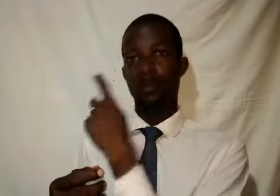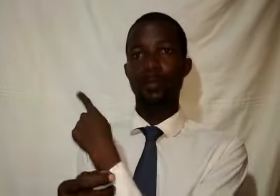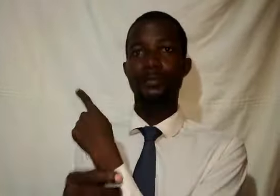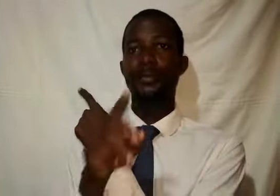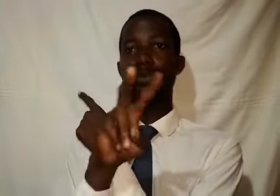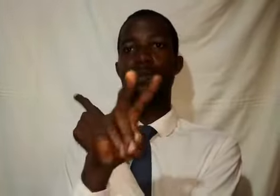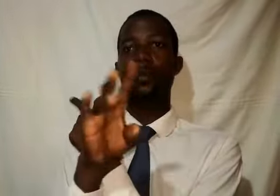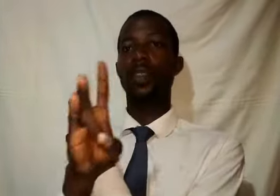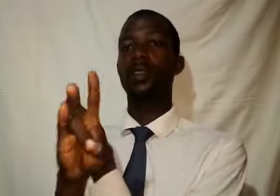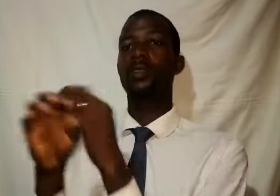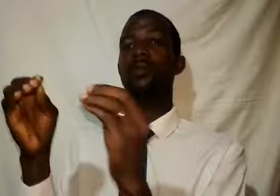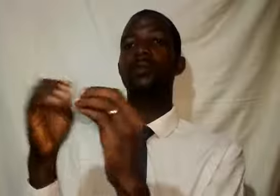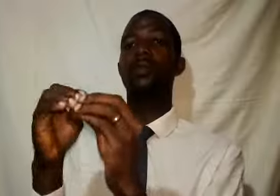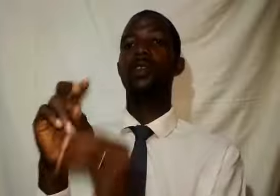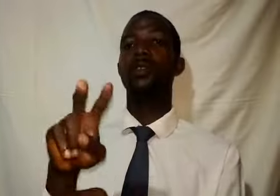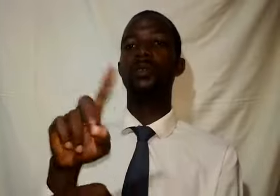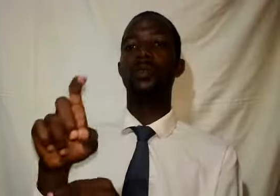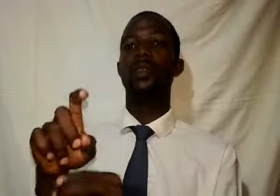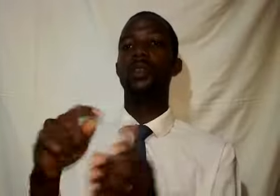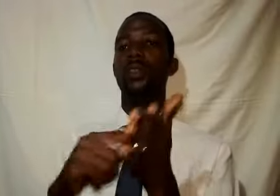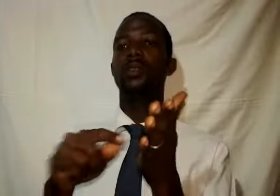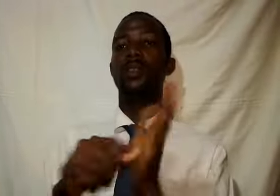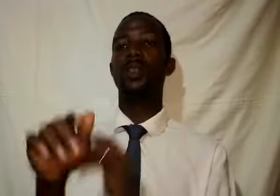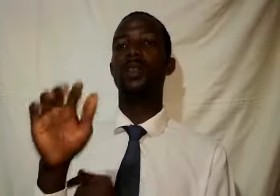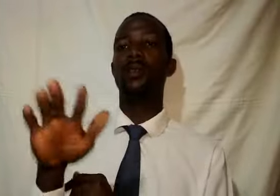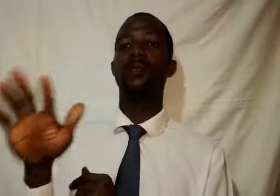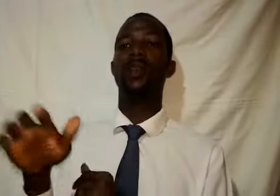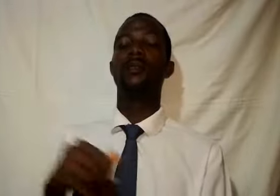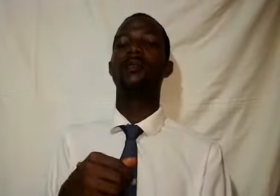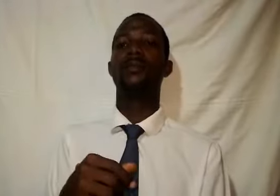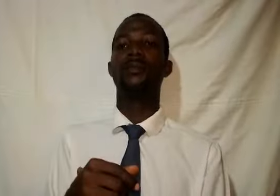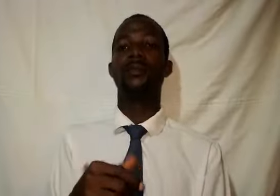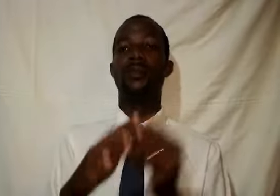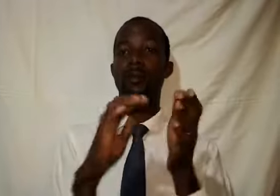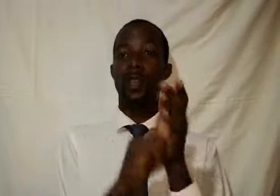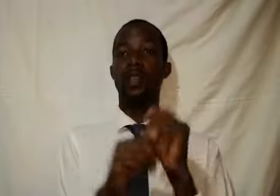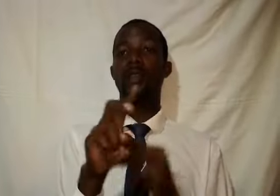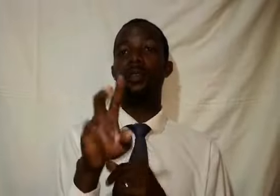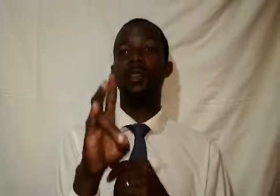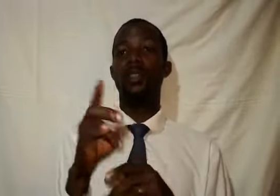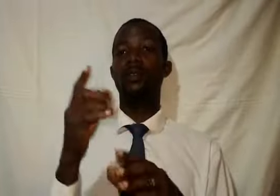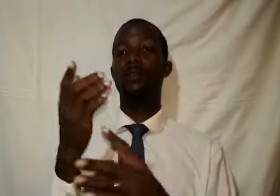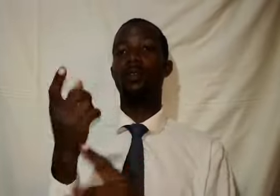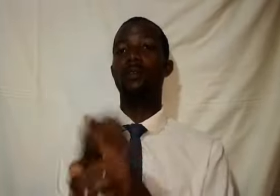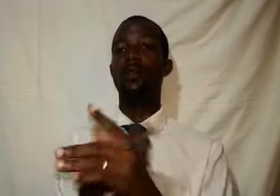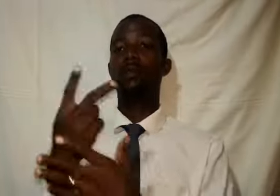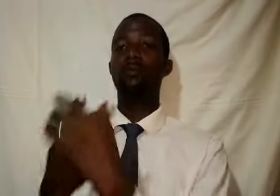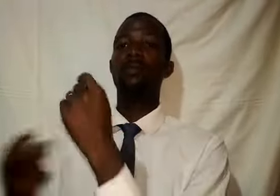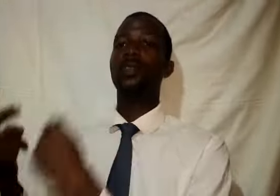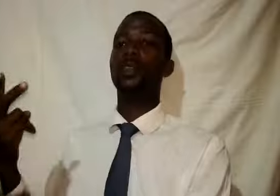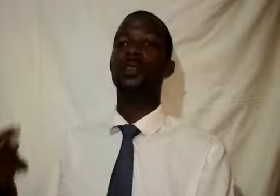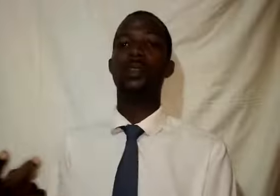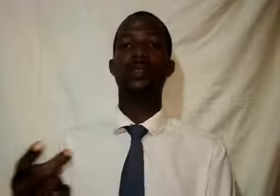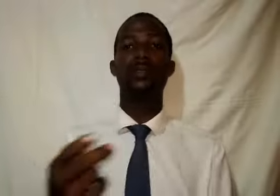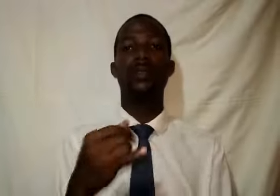27 plus 2x equals 55. Subtract 27 from both sides. 2x equals